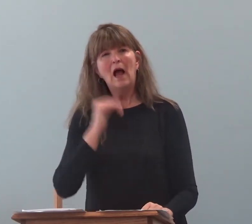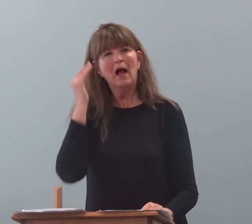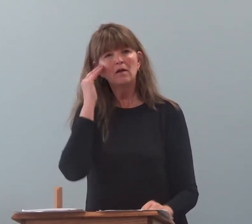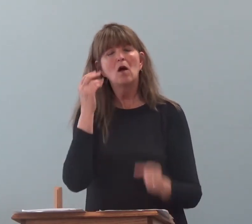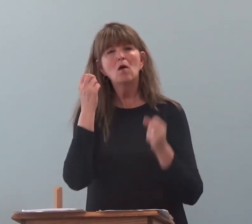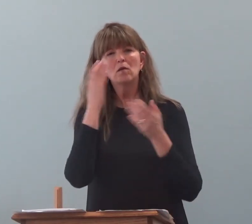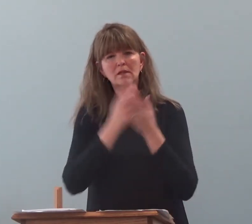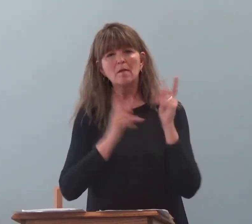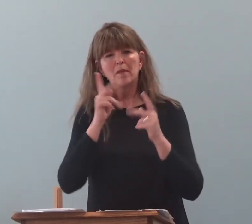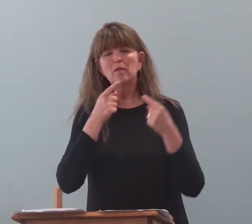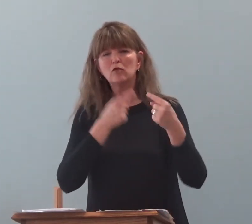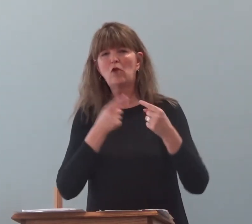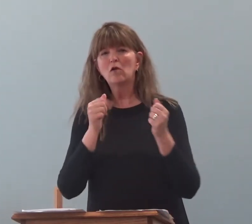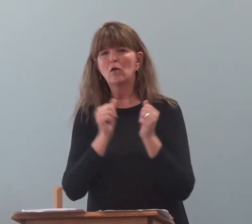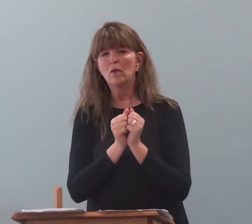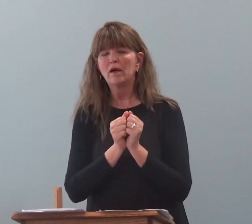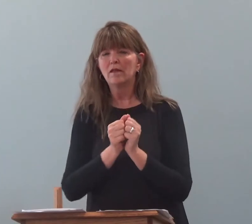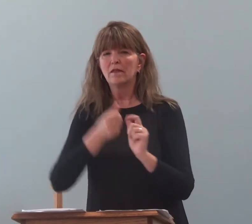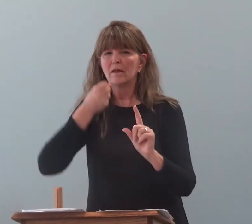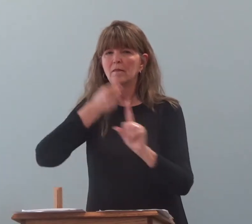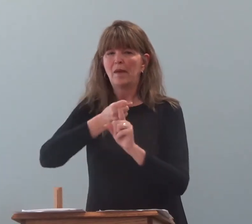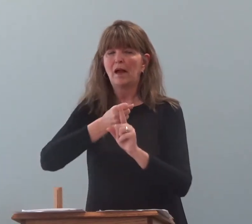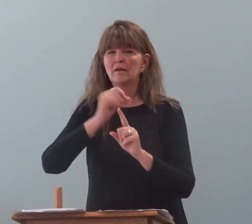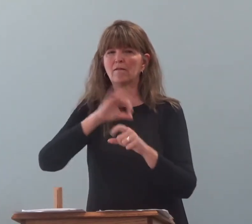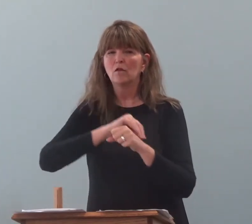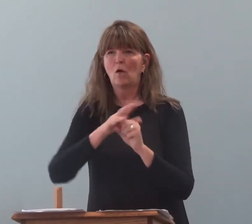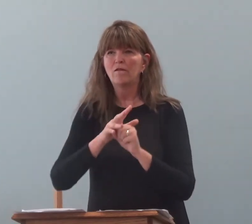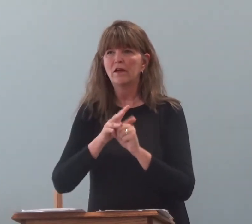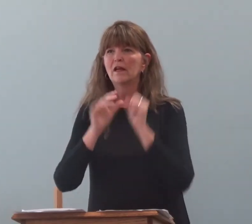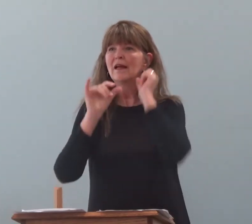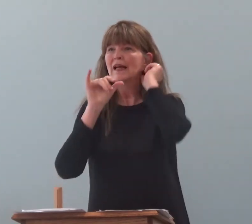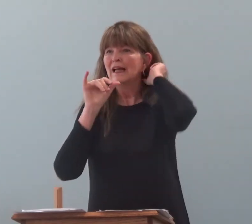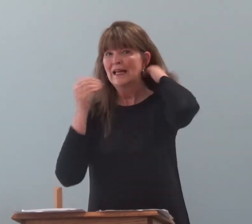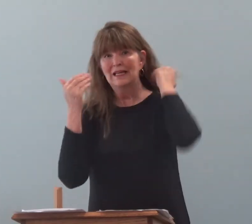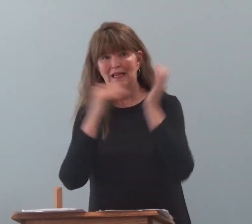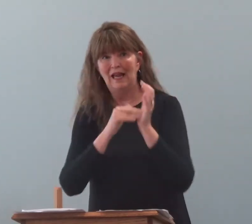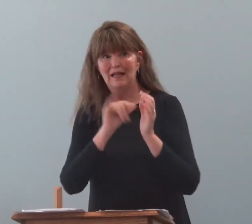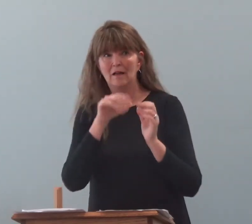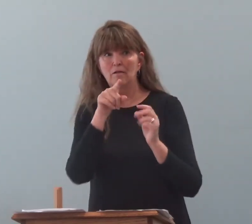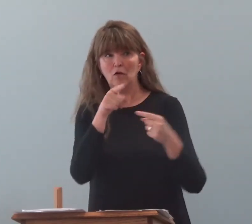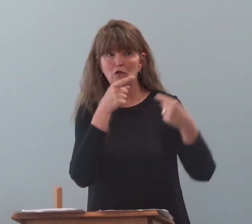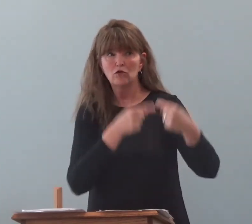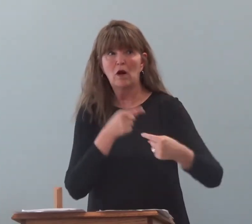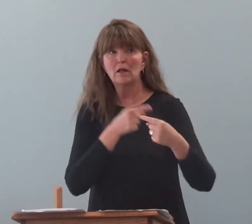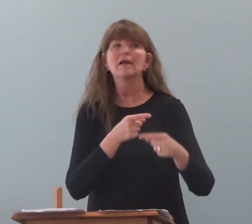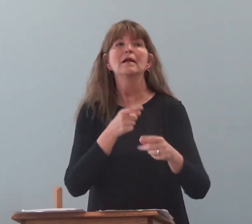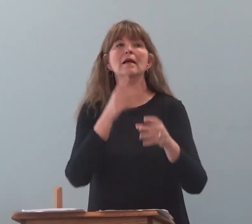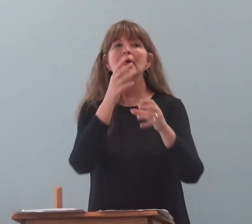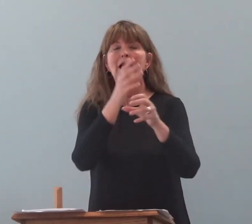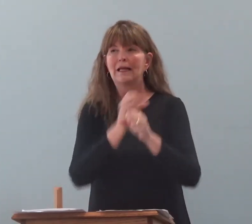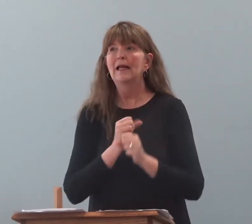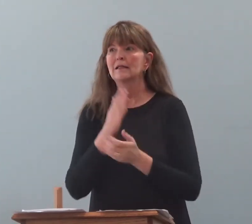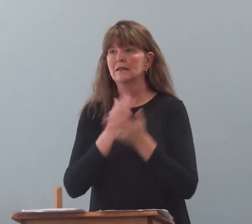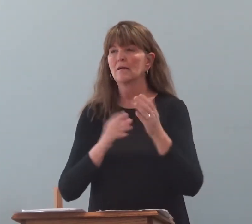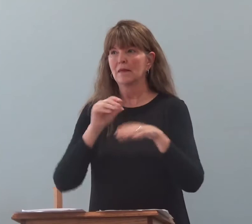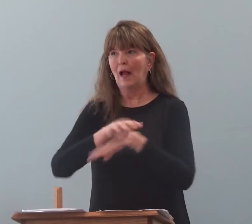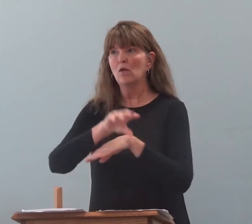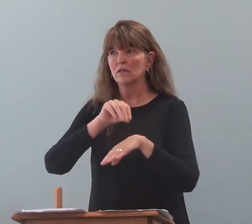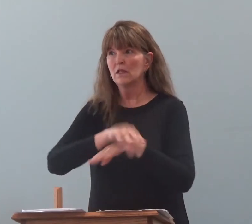on. I know there's a lot of folks who did struggle with the impact of COVID. And if you're struggling, again,